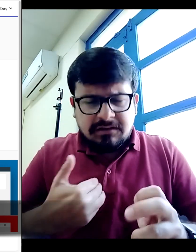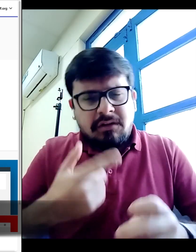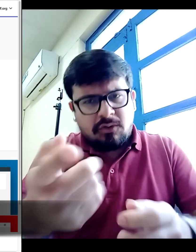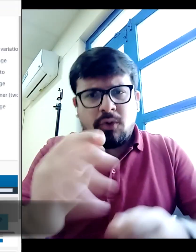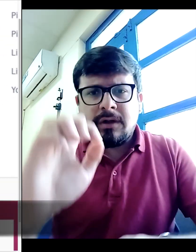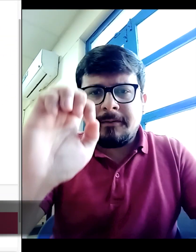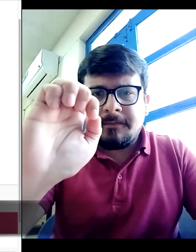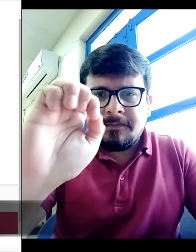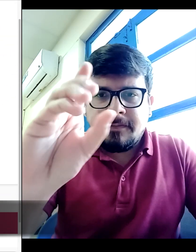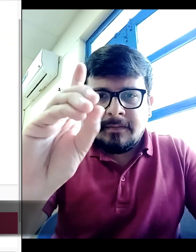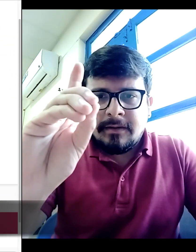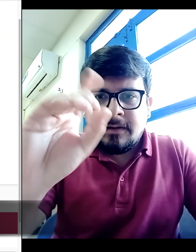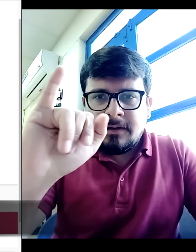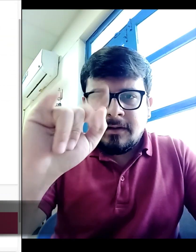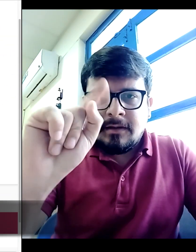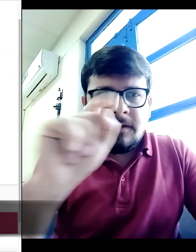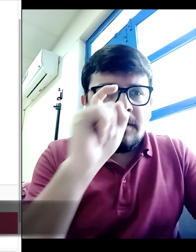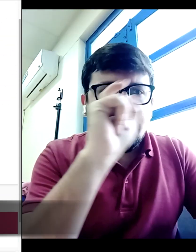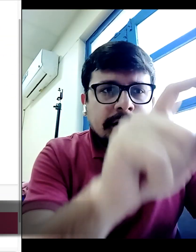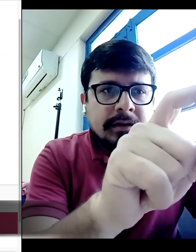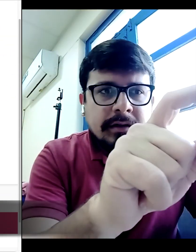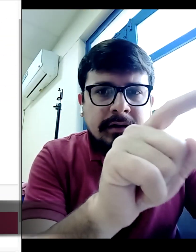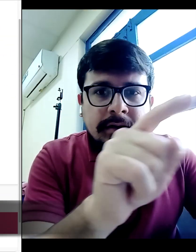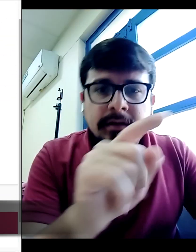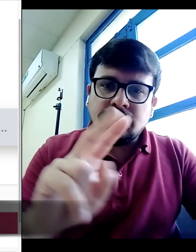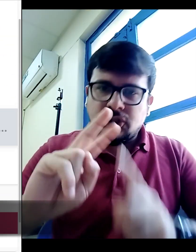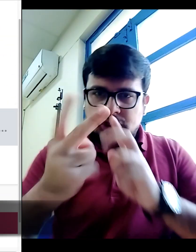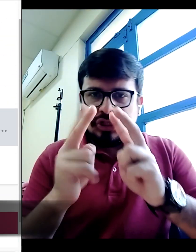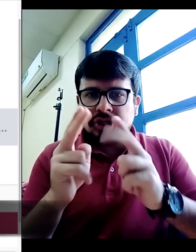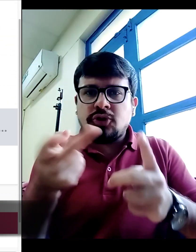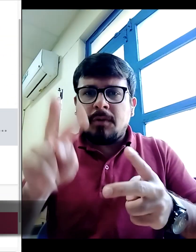can press download logo